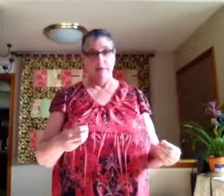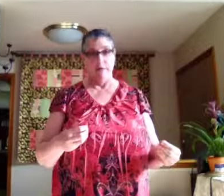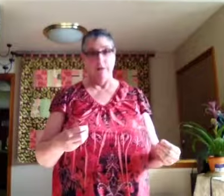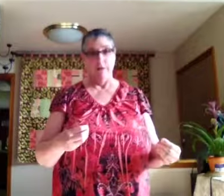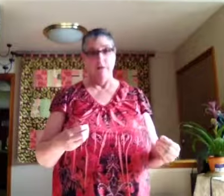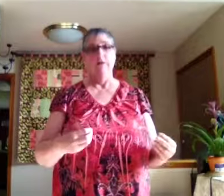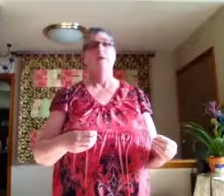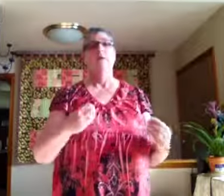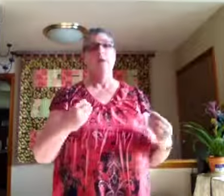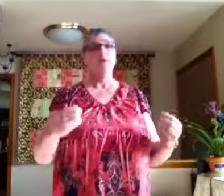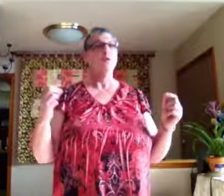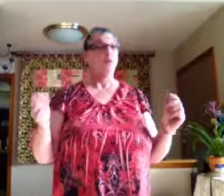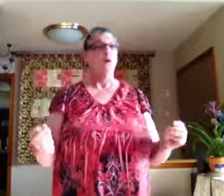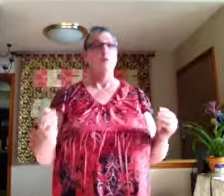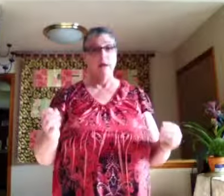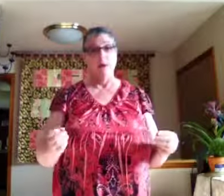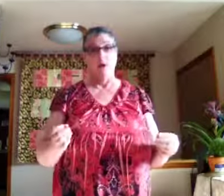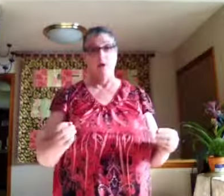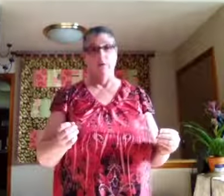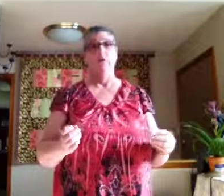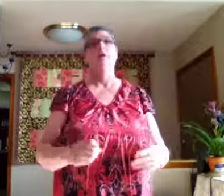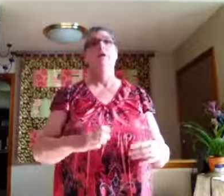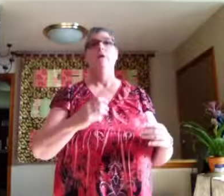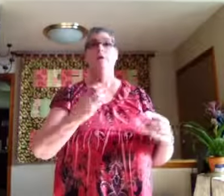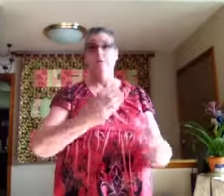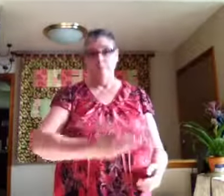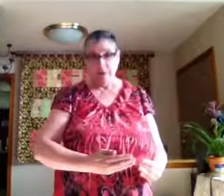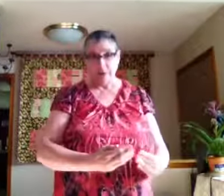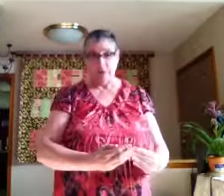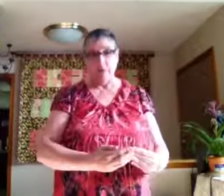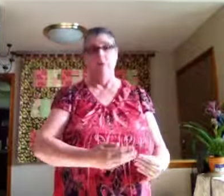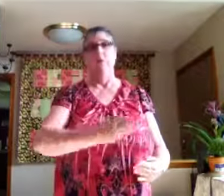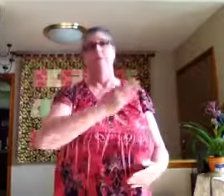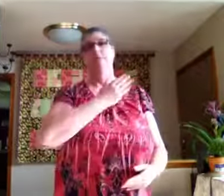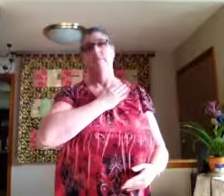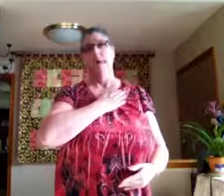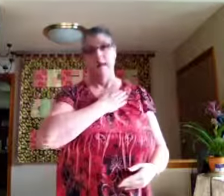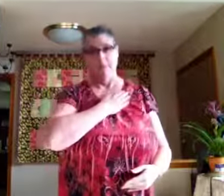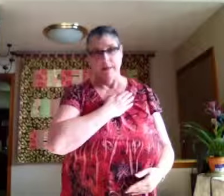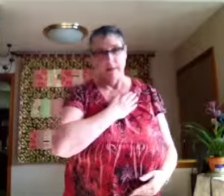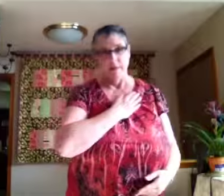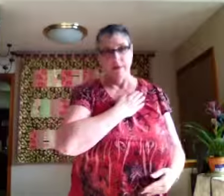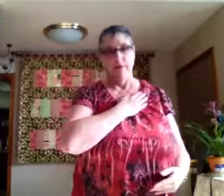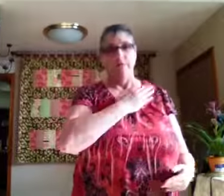applications. This is what we call spiritual applications.